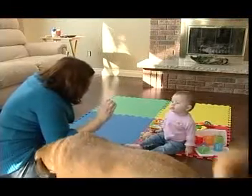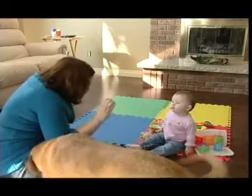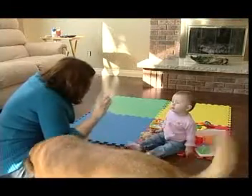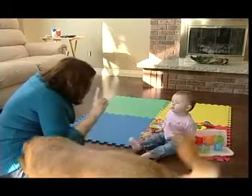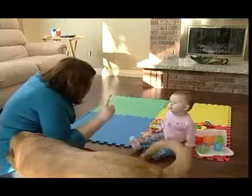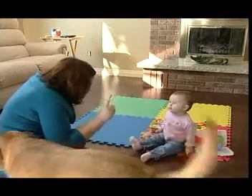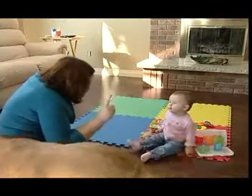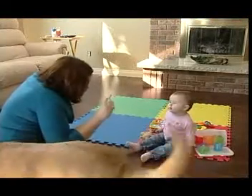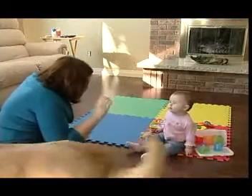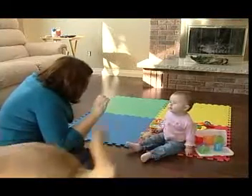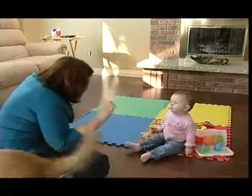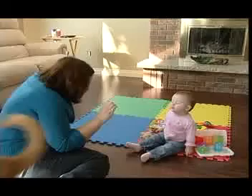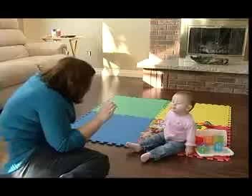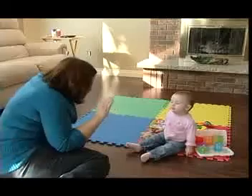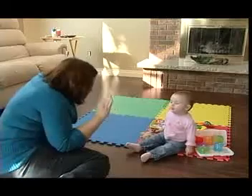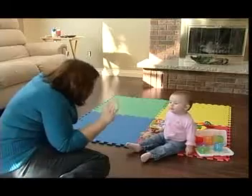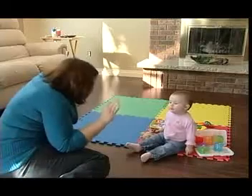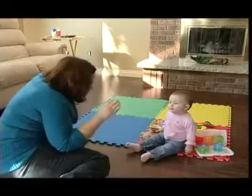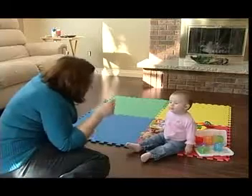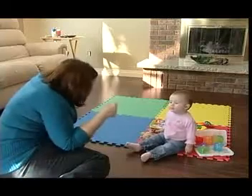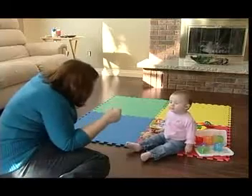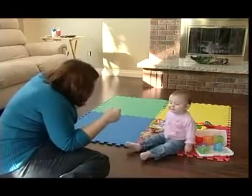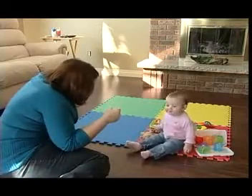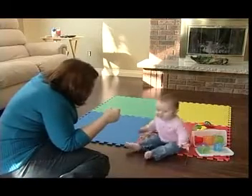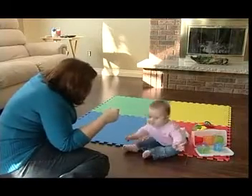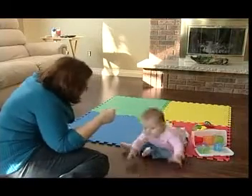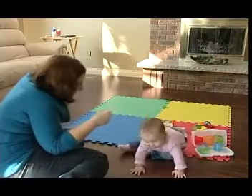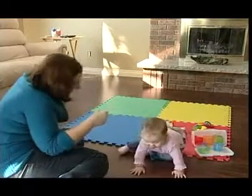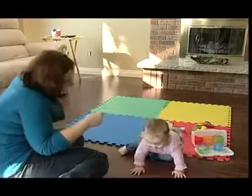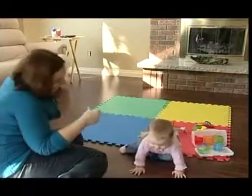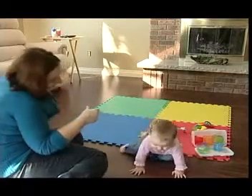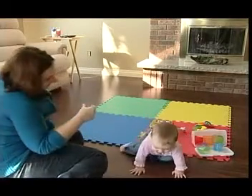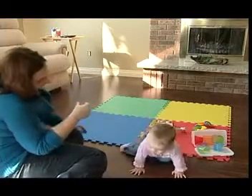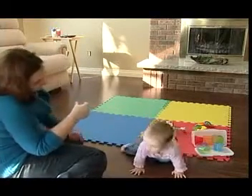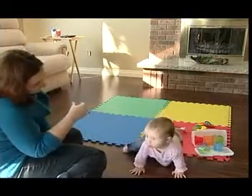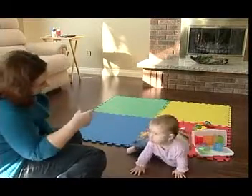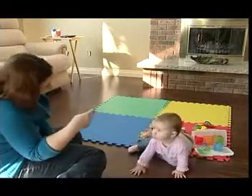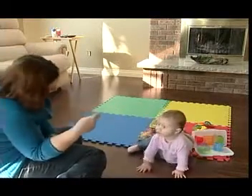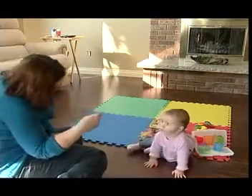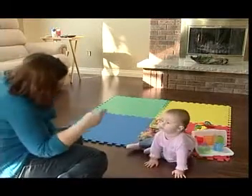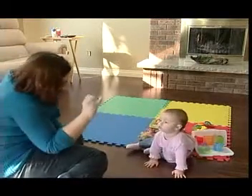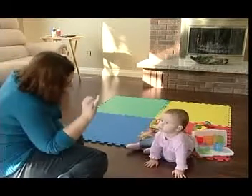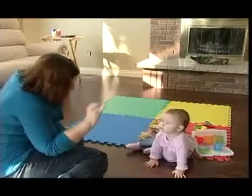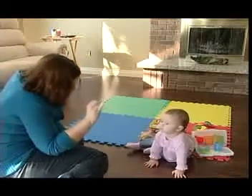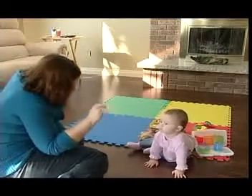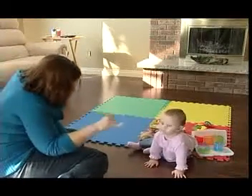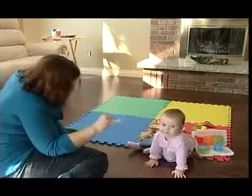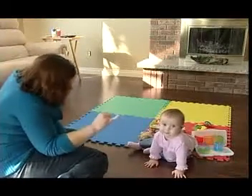world and of what we're saying than they can actually produce and demonstrate to us in terms of their own production. At home,